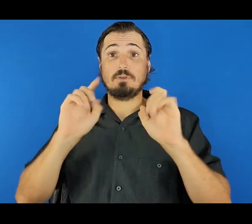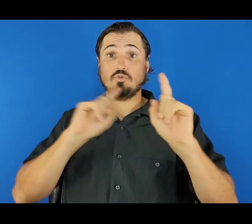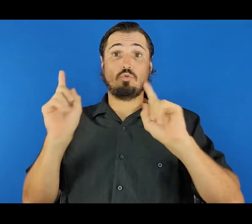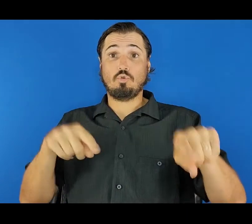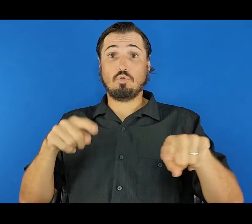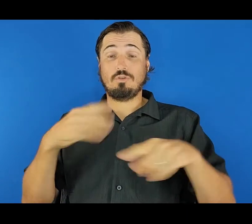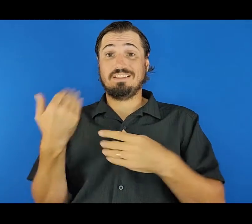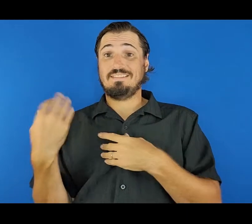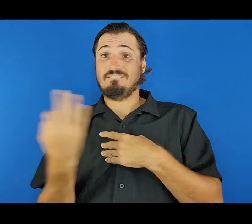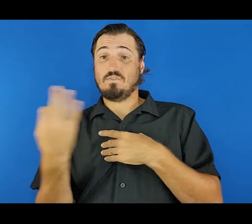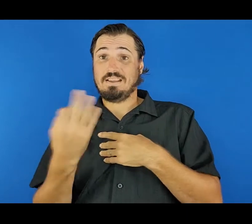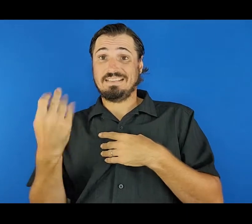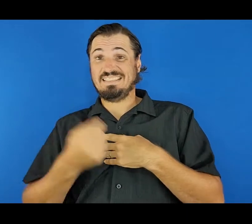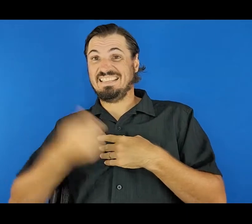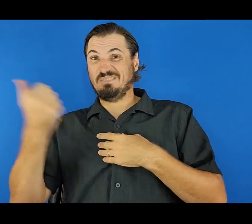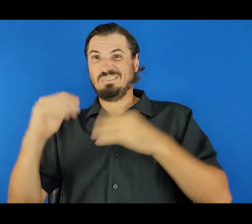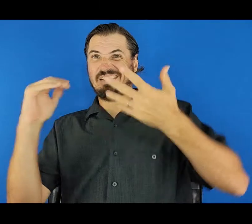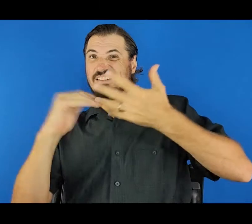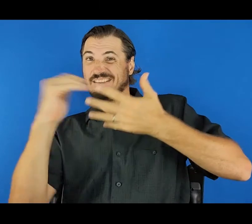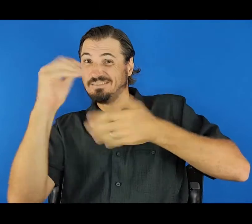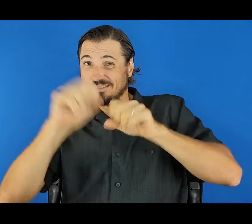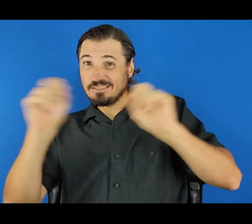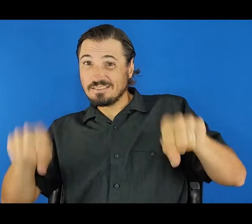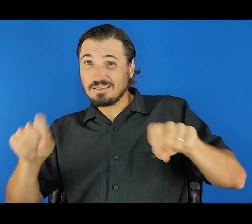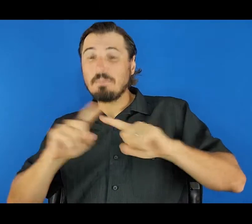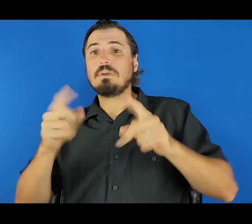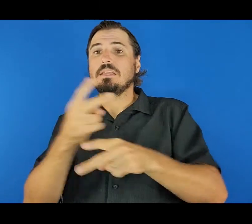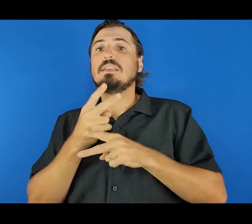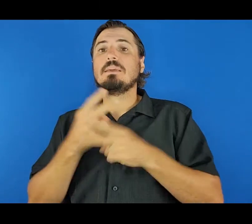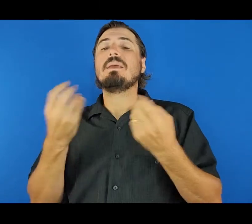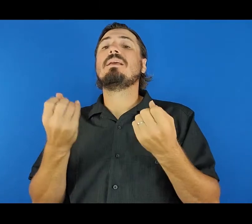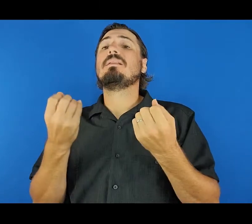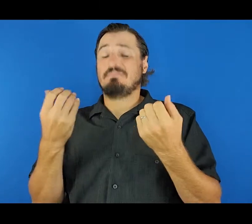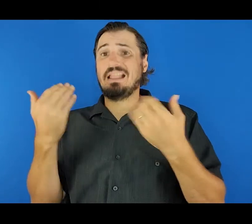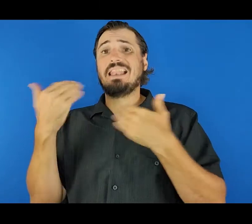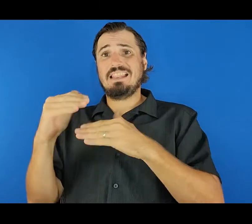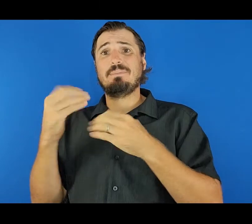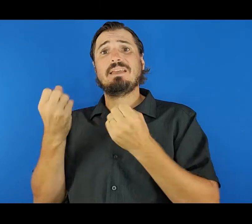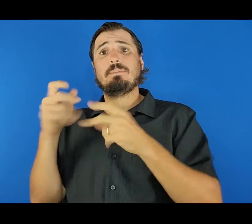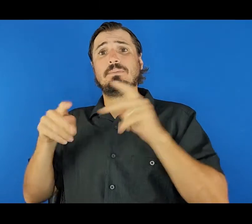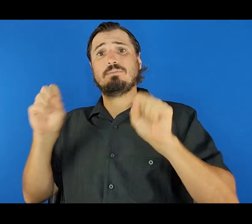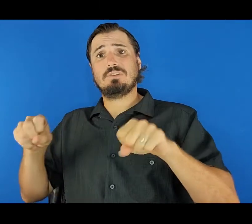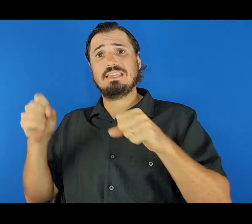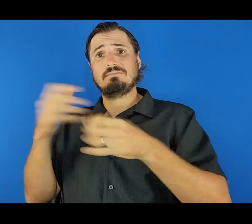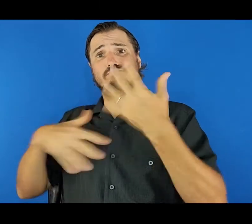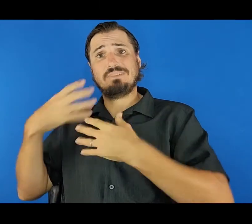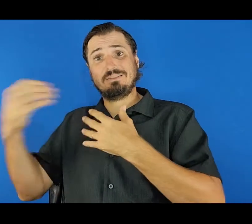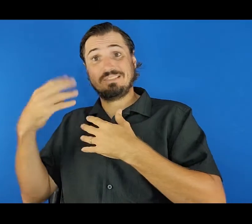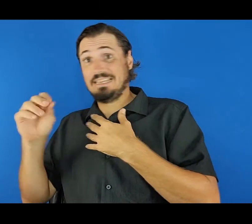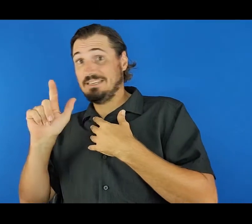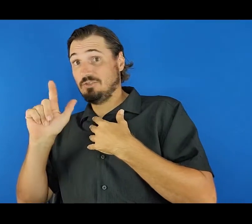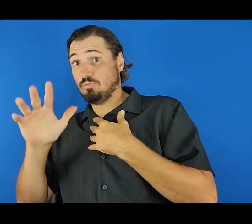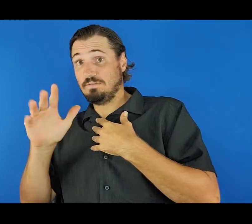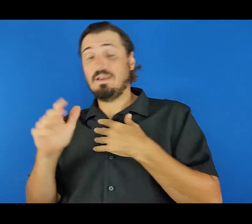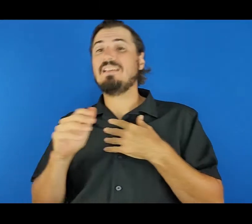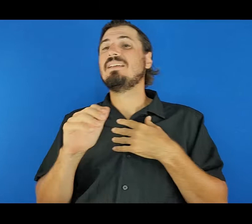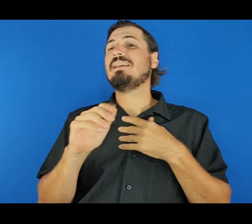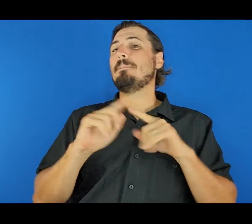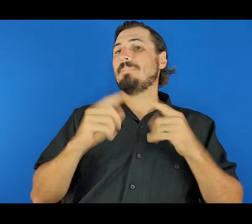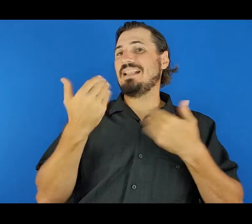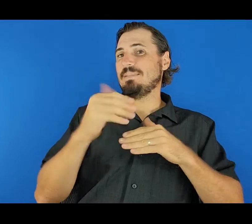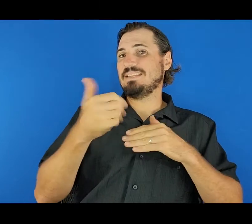emergency order on Friday, eliminating the tier system and maintaining the gathering size limits of 25 outdoors and 10